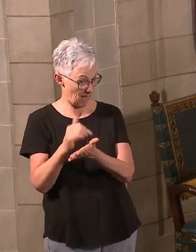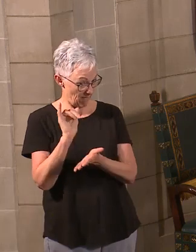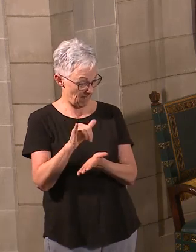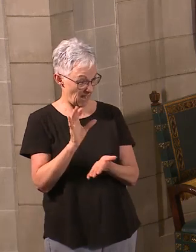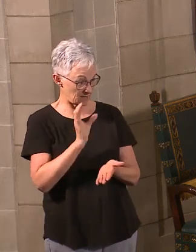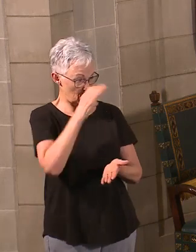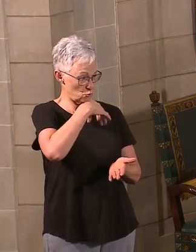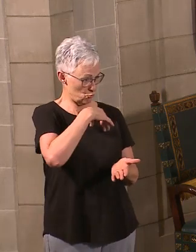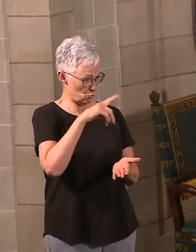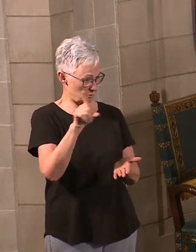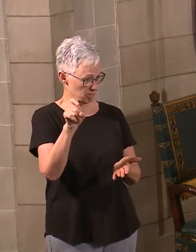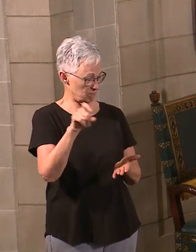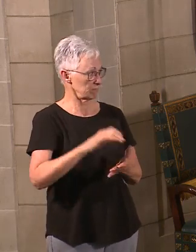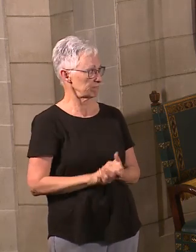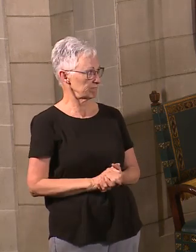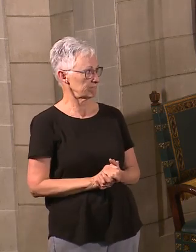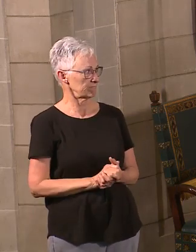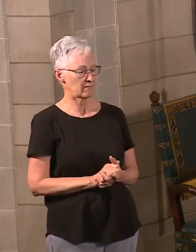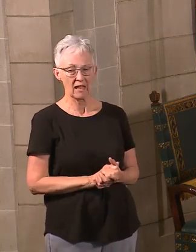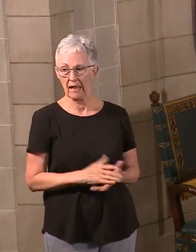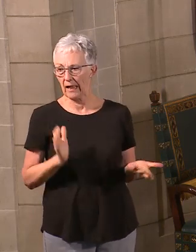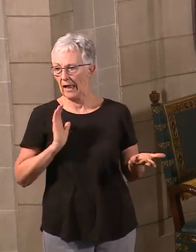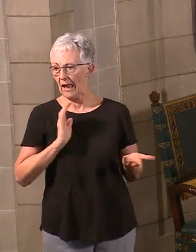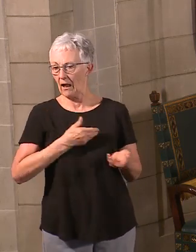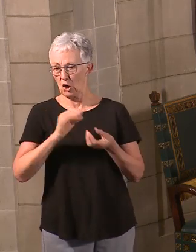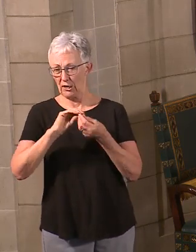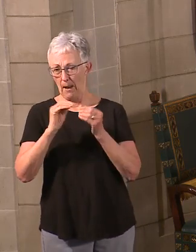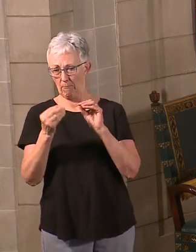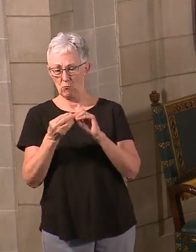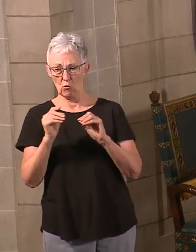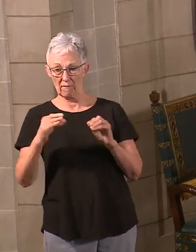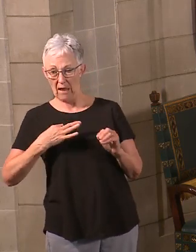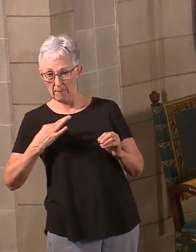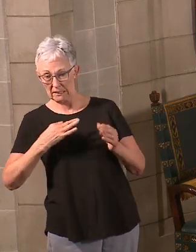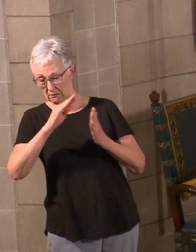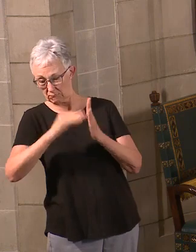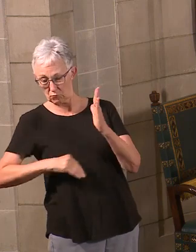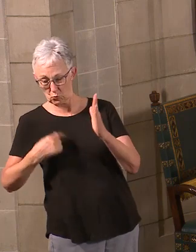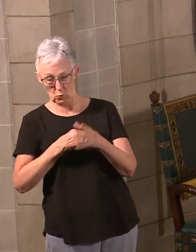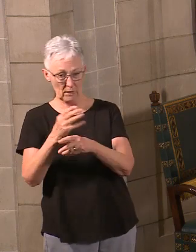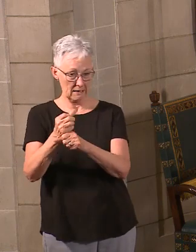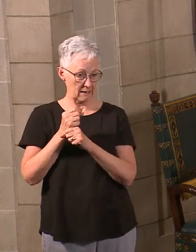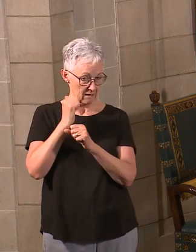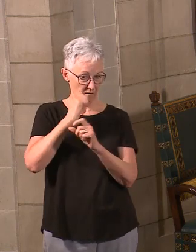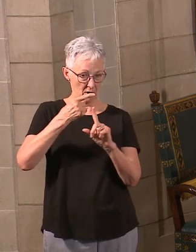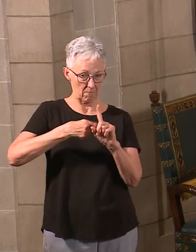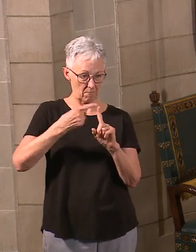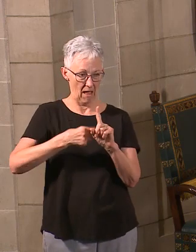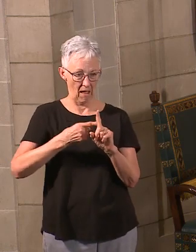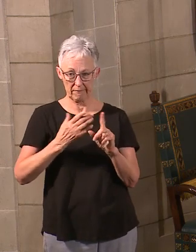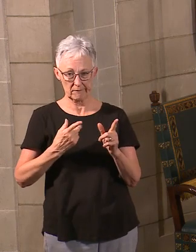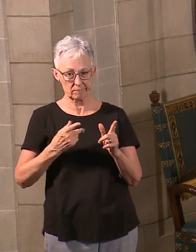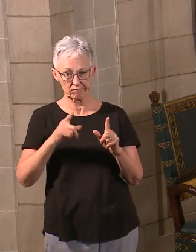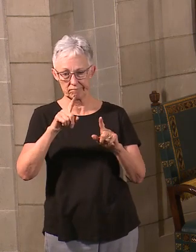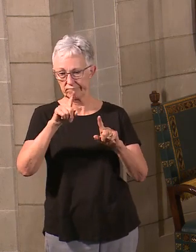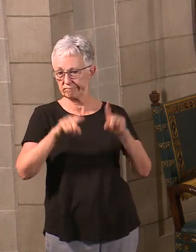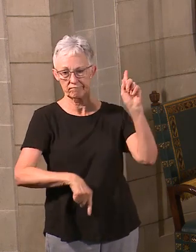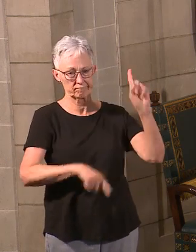Thank you. Our applications ebb and flow each month, but this is an unusual increase. Actually, when you look at our